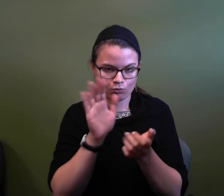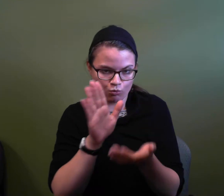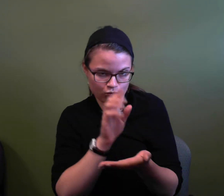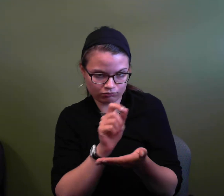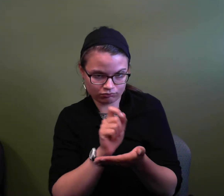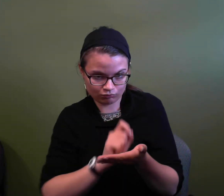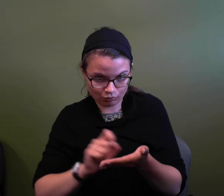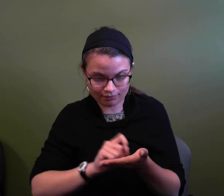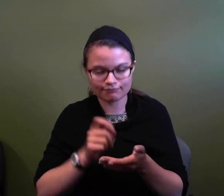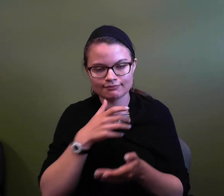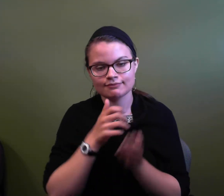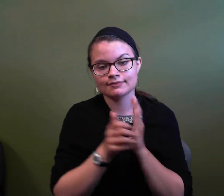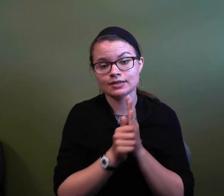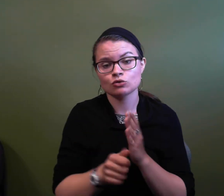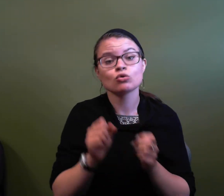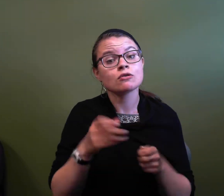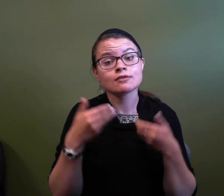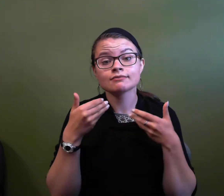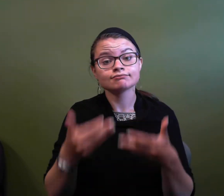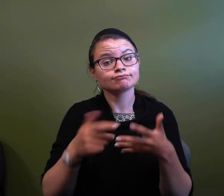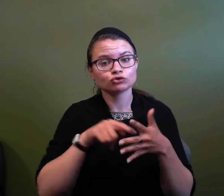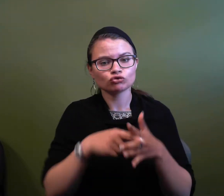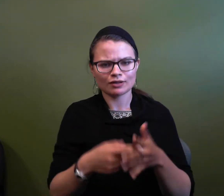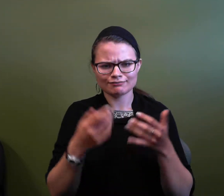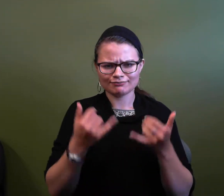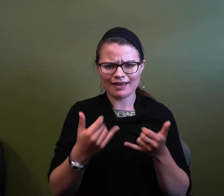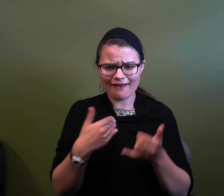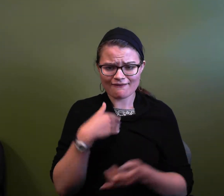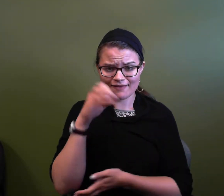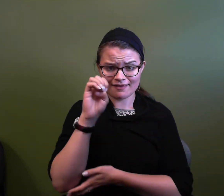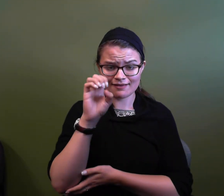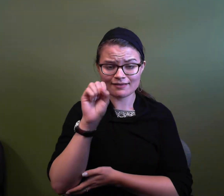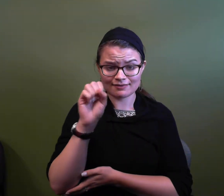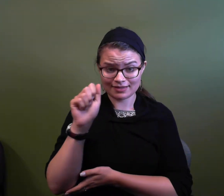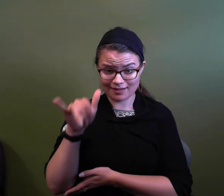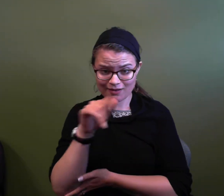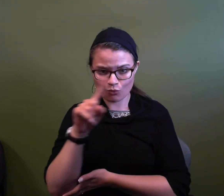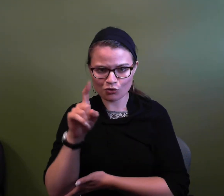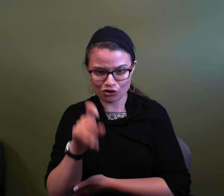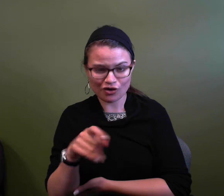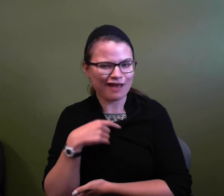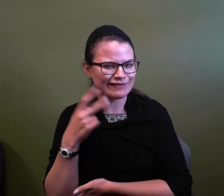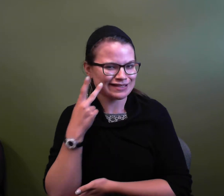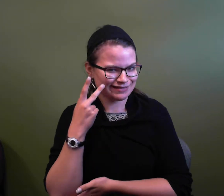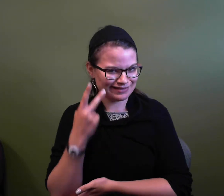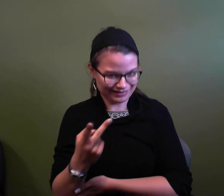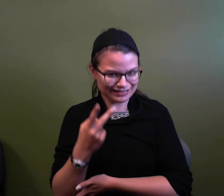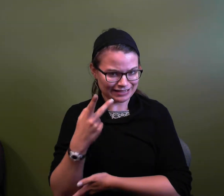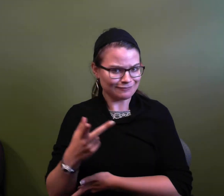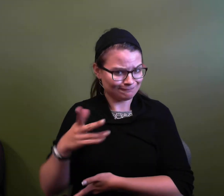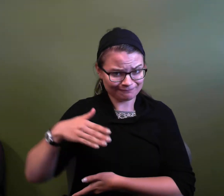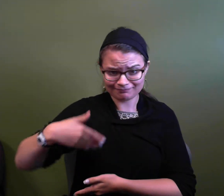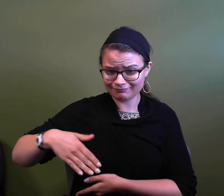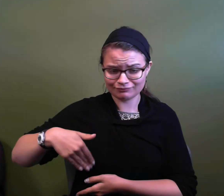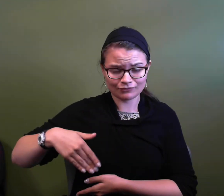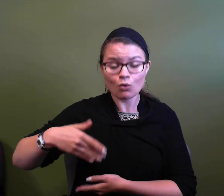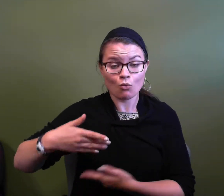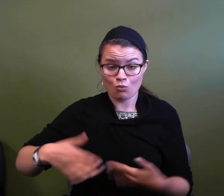have here an essay question. This question is actually, I've seen it on the IELTS. You have similar types of questions